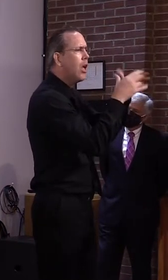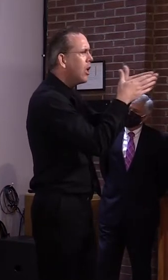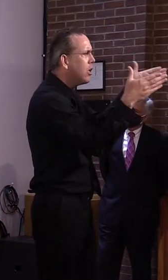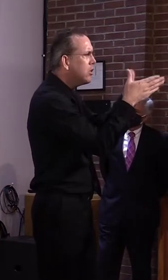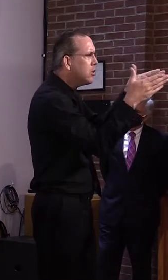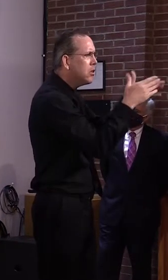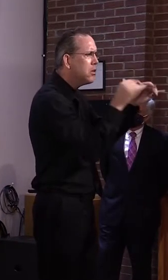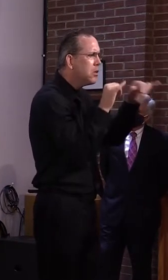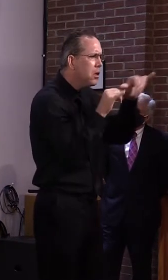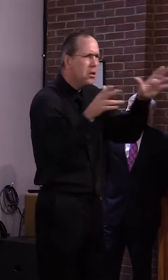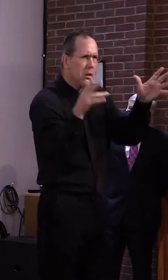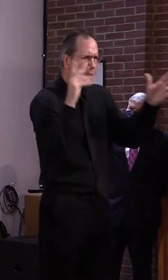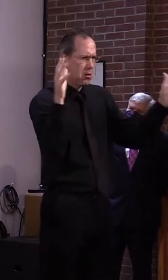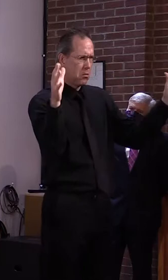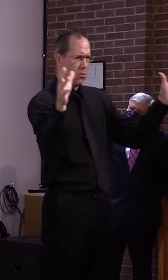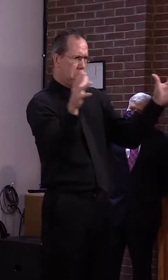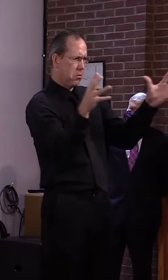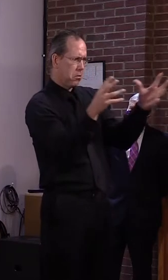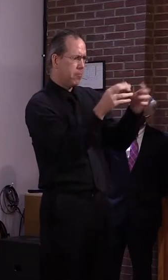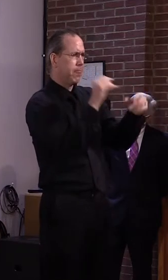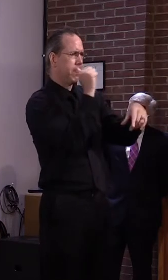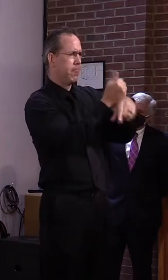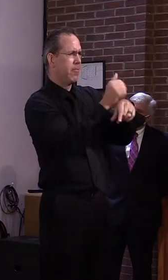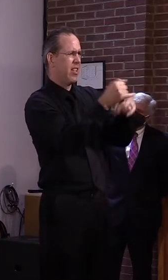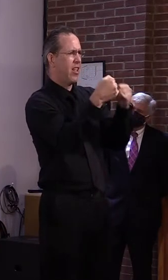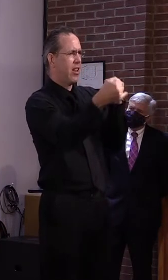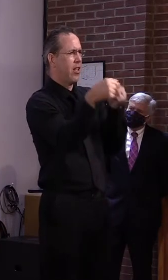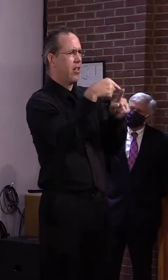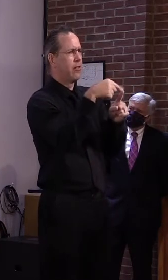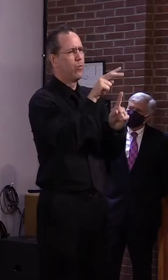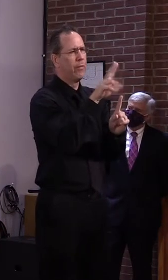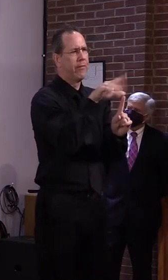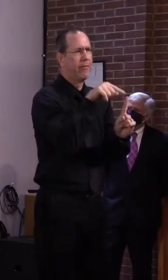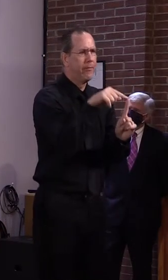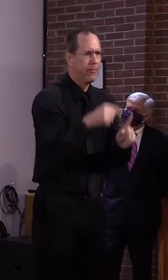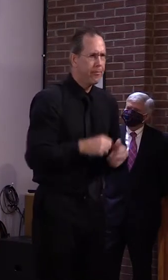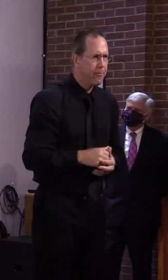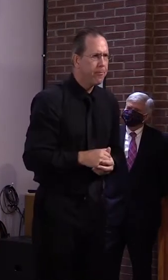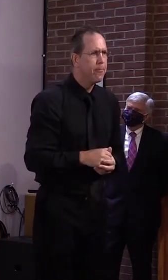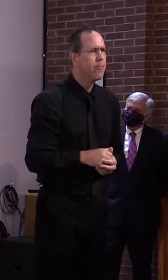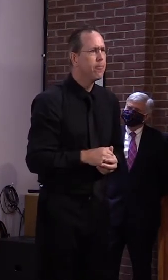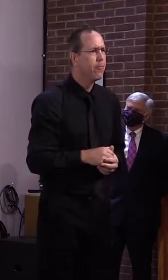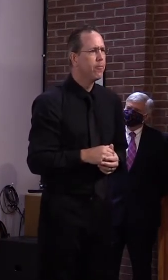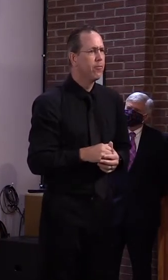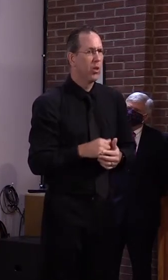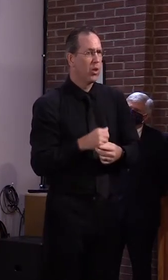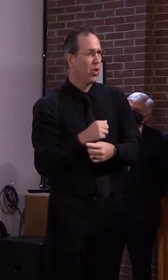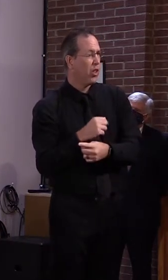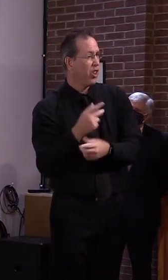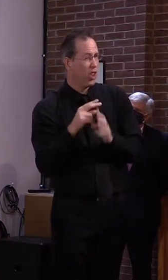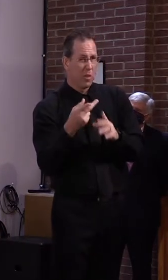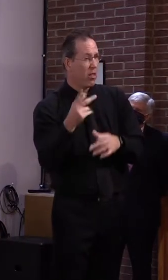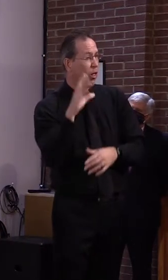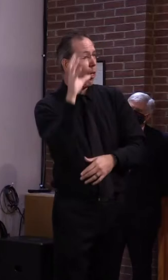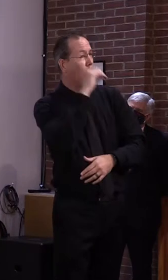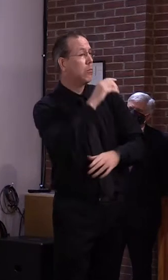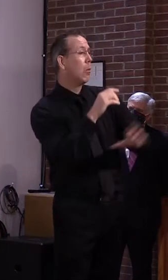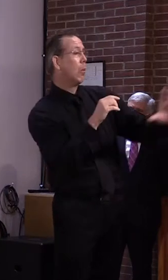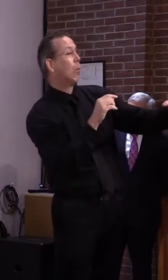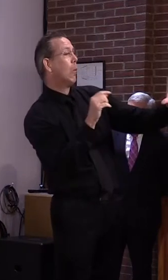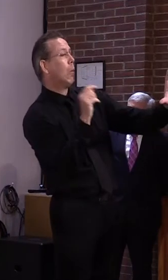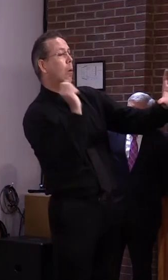So that, again, that was just throwing a number and hitting the dartboard. Nothing in particular about it. Not quite.